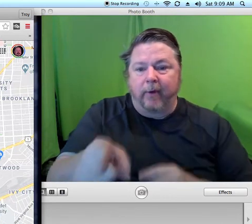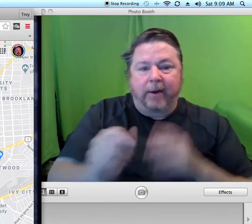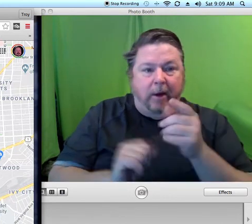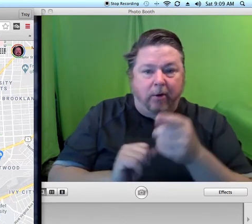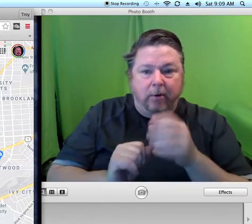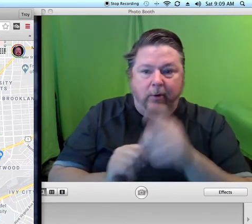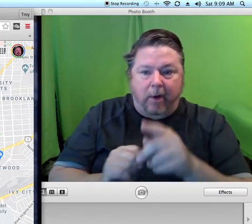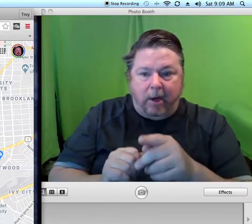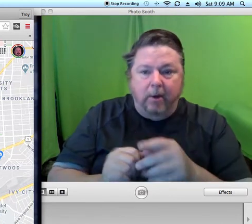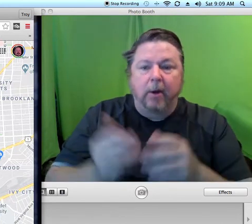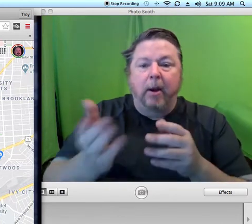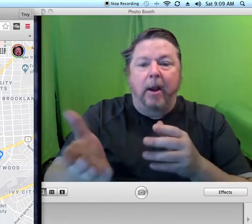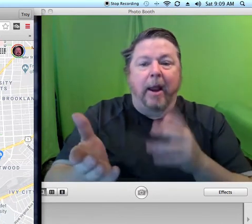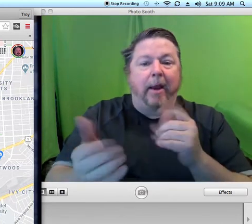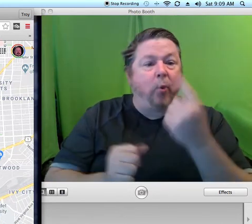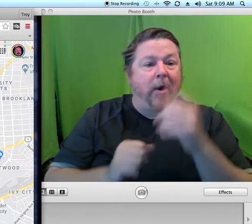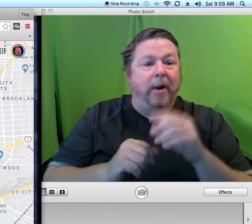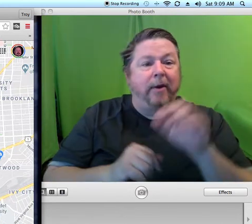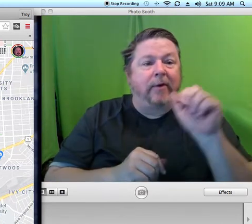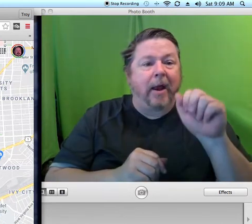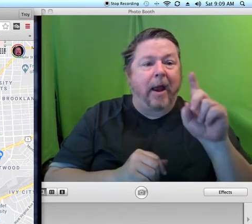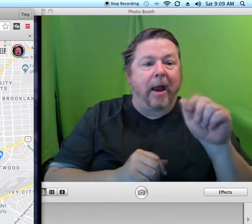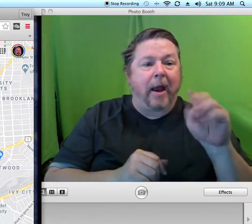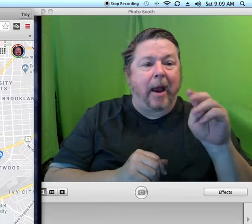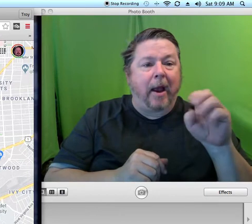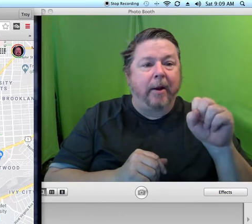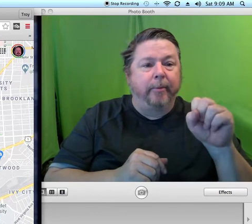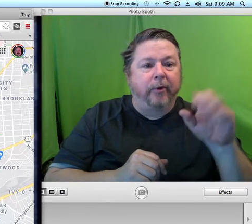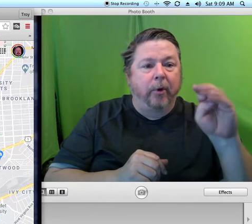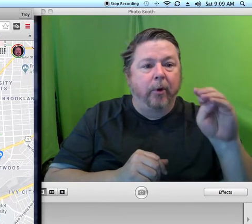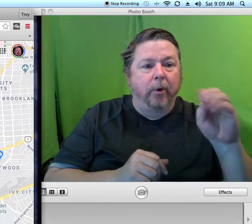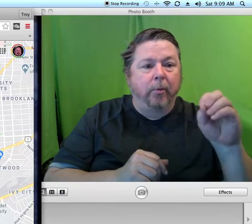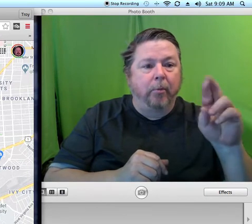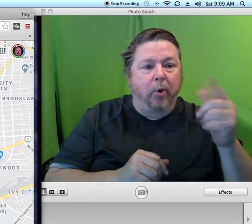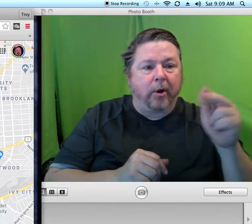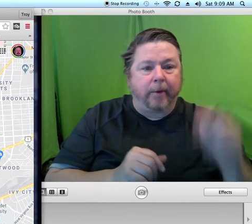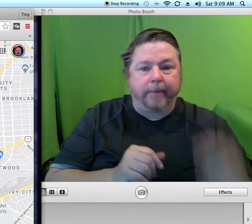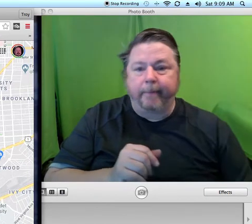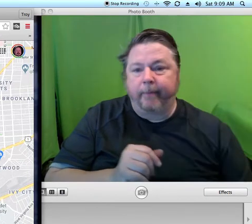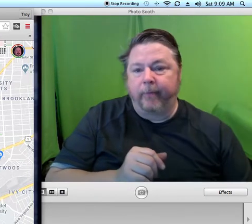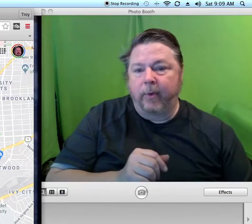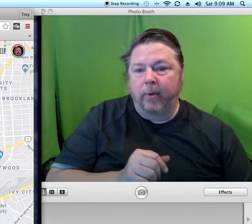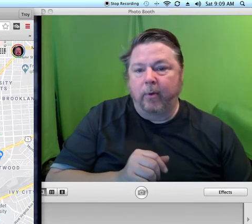right there, okay, and one is Adams Morgan,